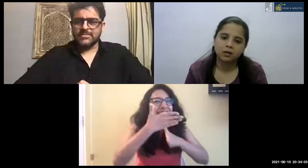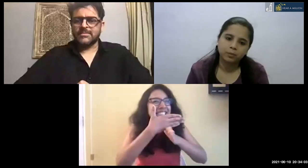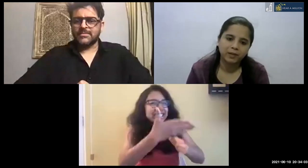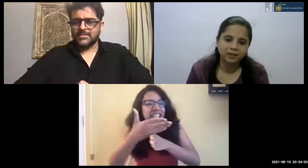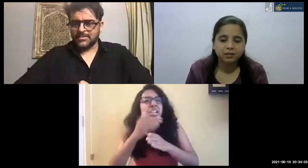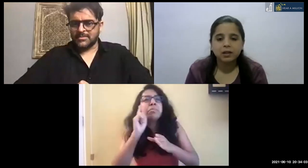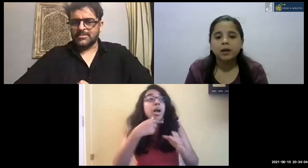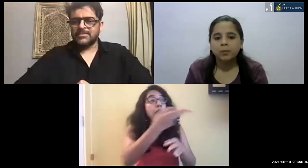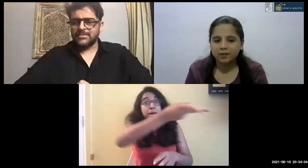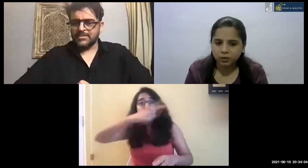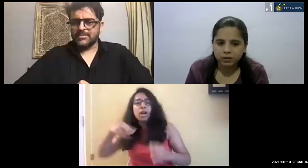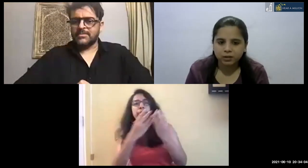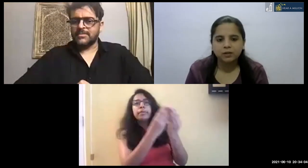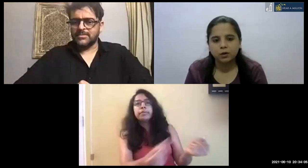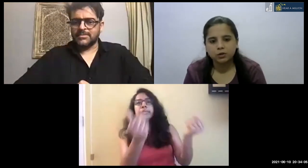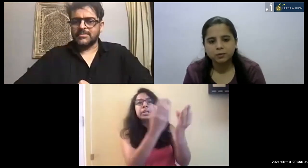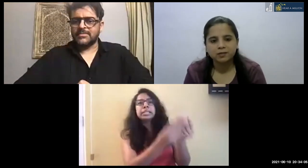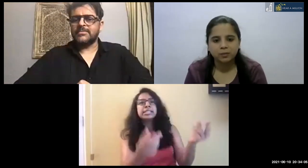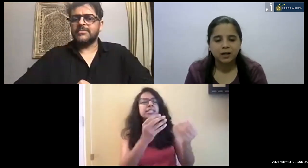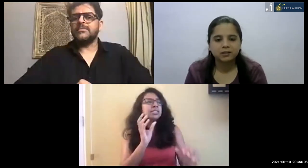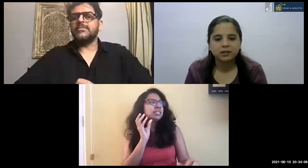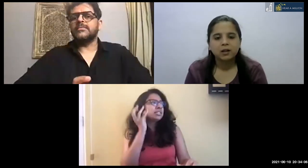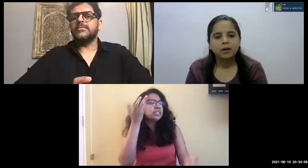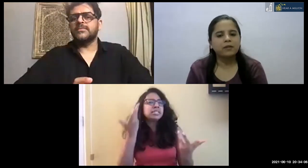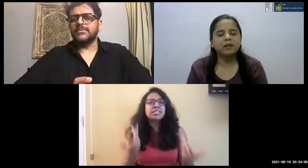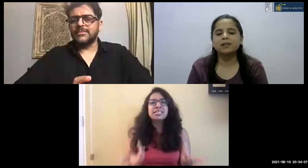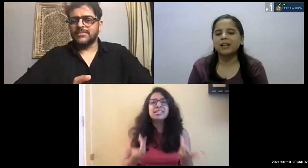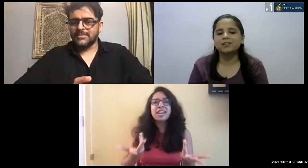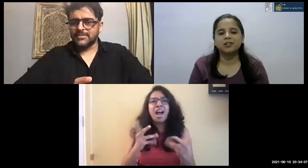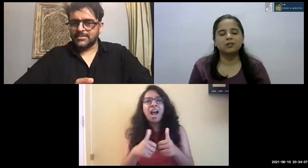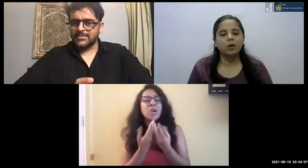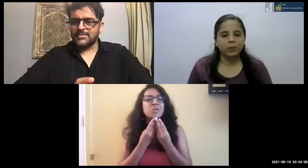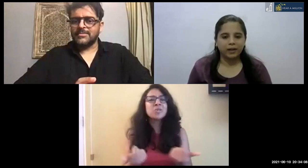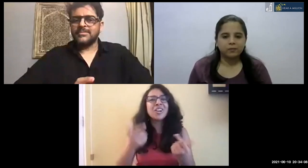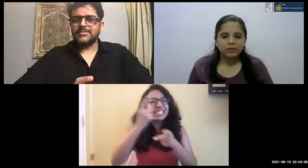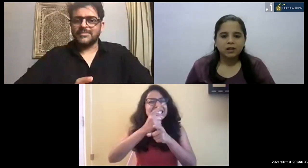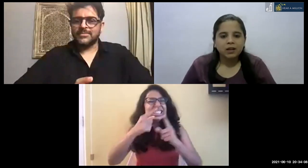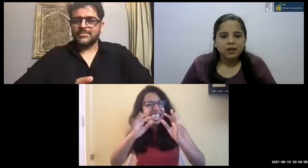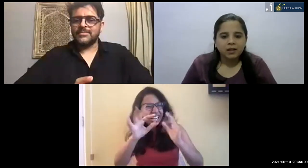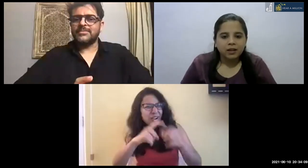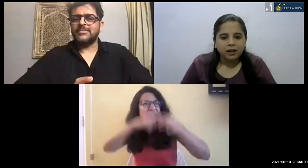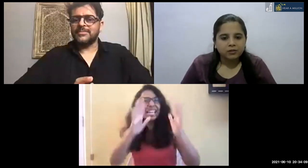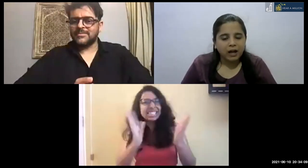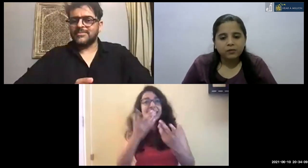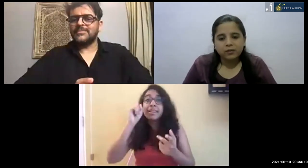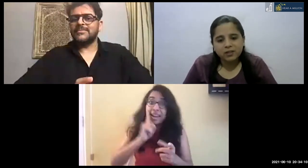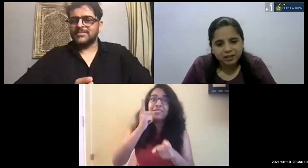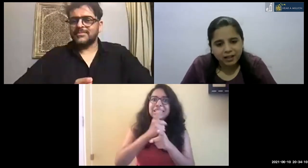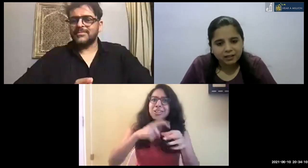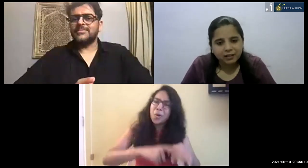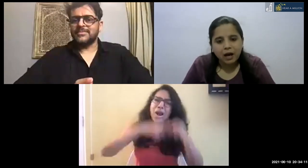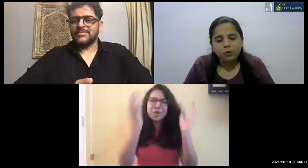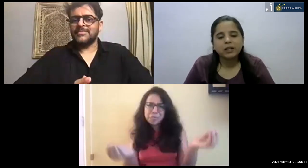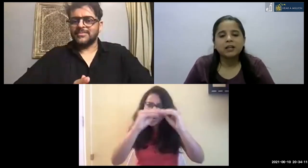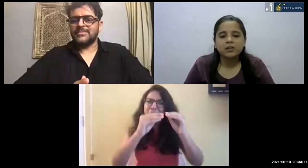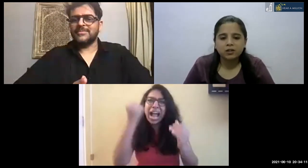we present over there in the workshops and seminars. But after that, the things just go away. So we were just